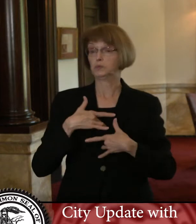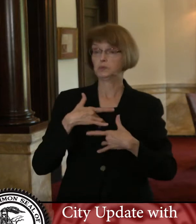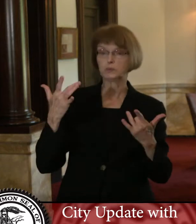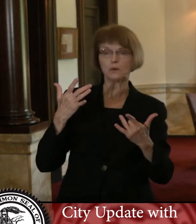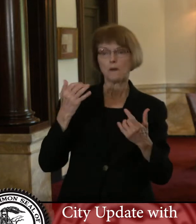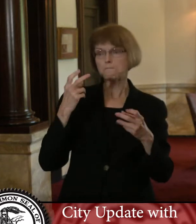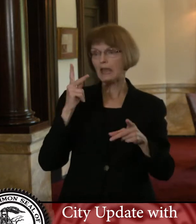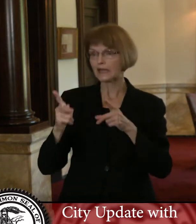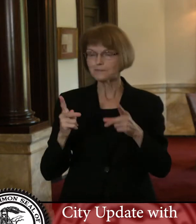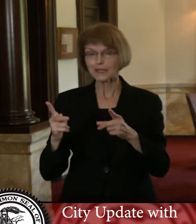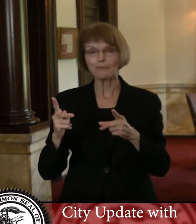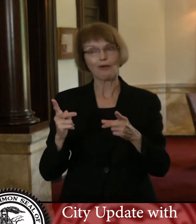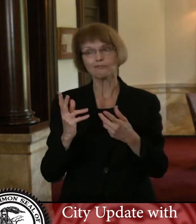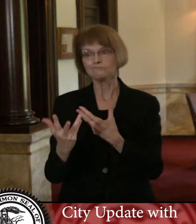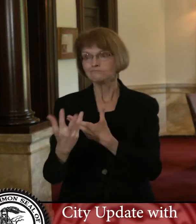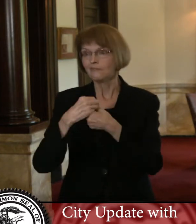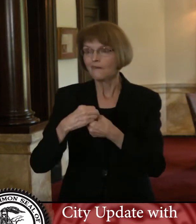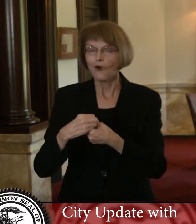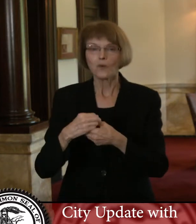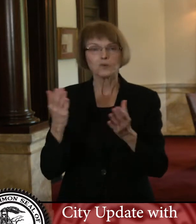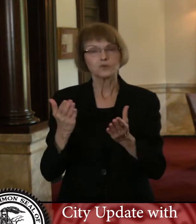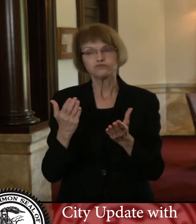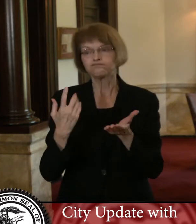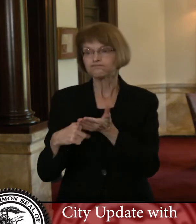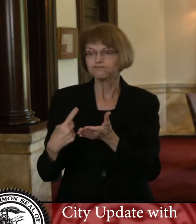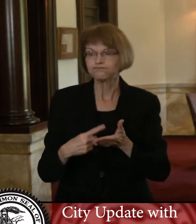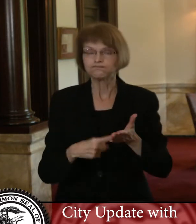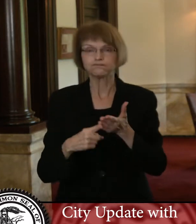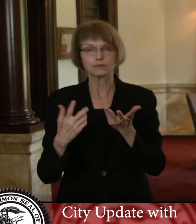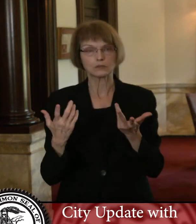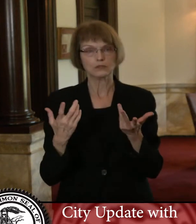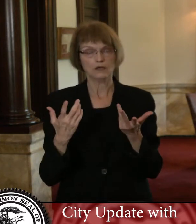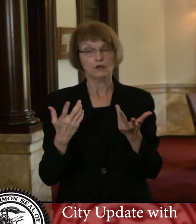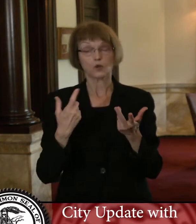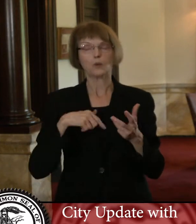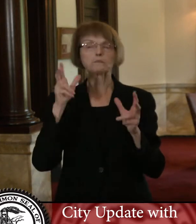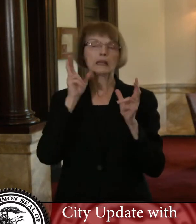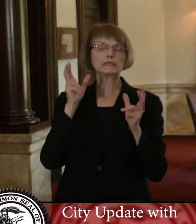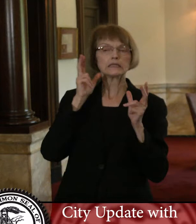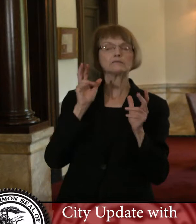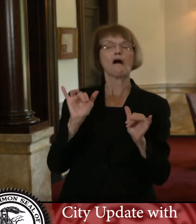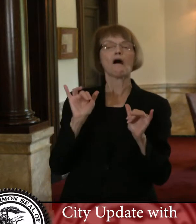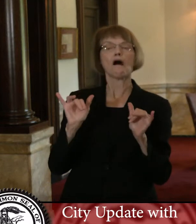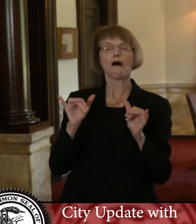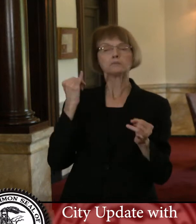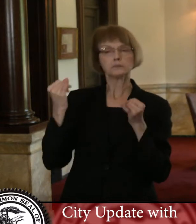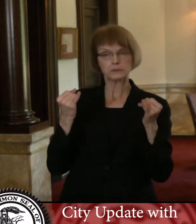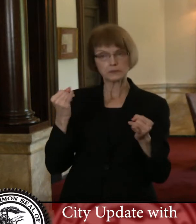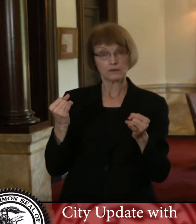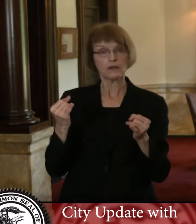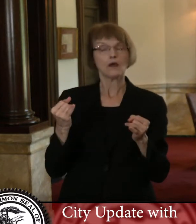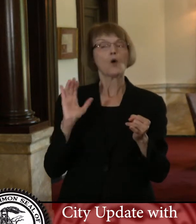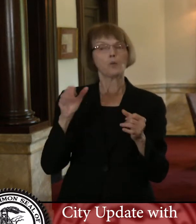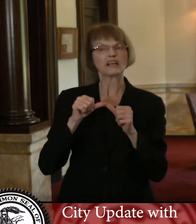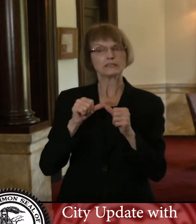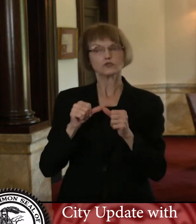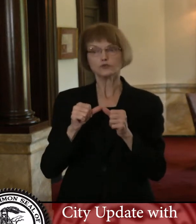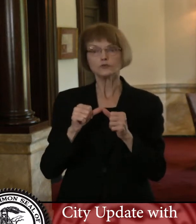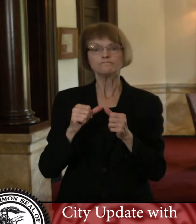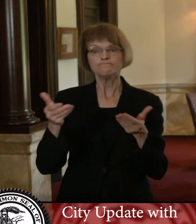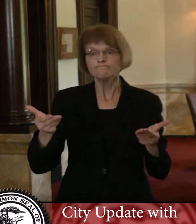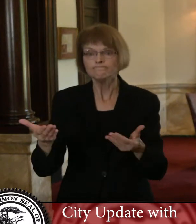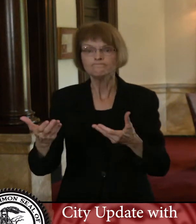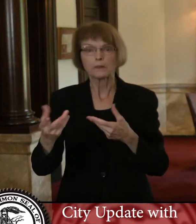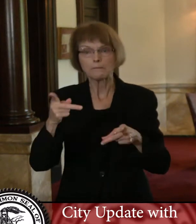this process. This listening session was the next step of many to engage the people of St. Louis around how